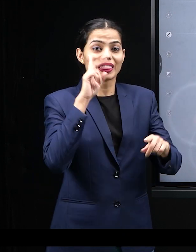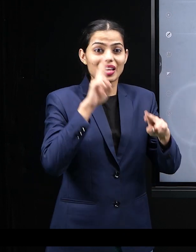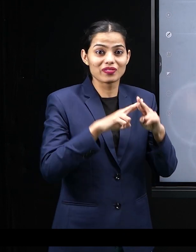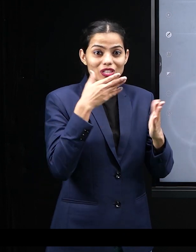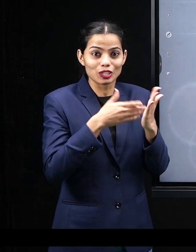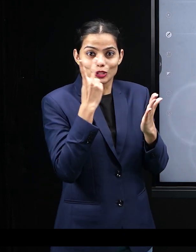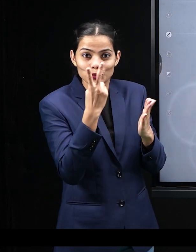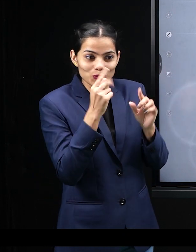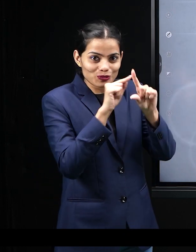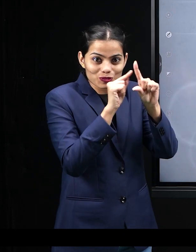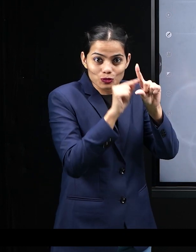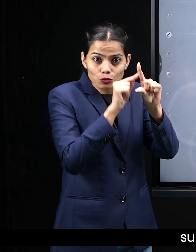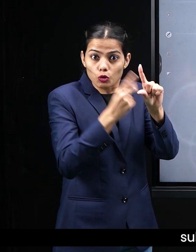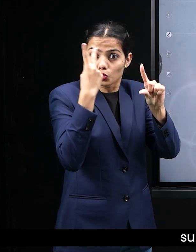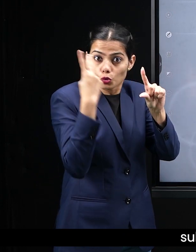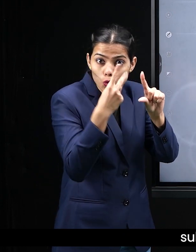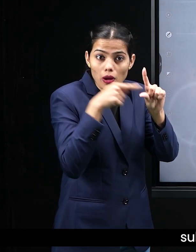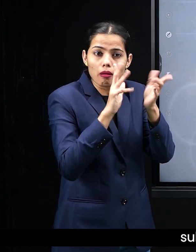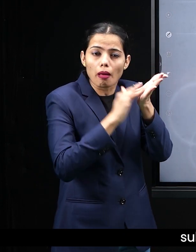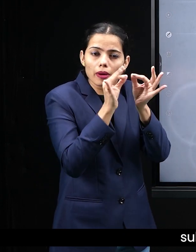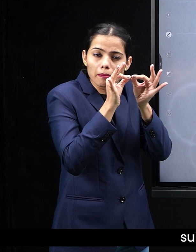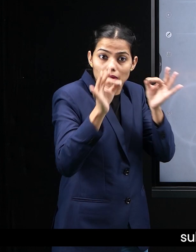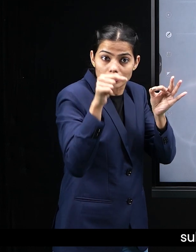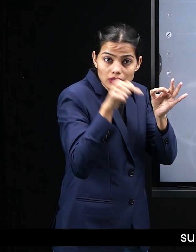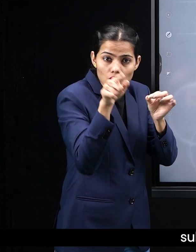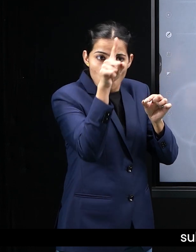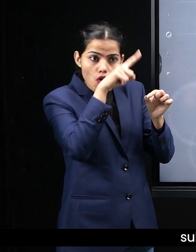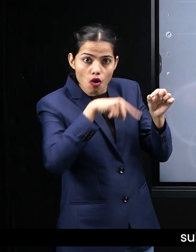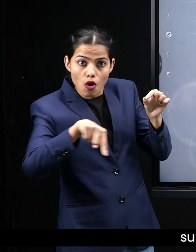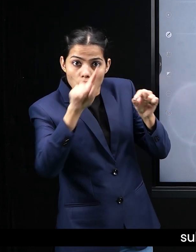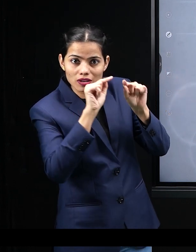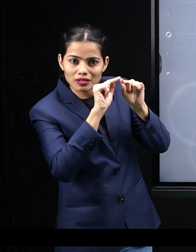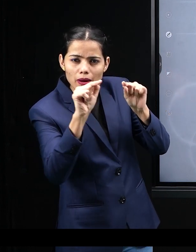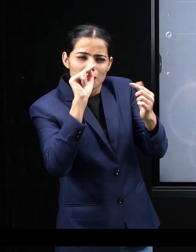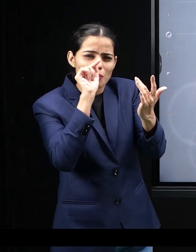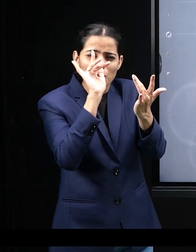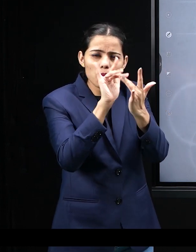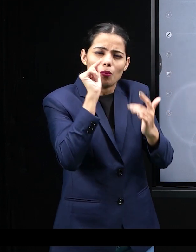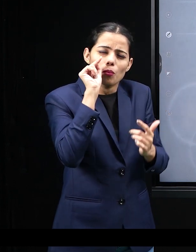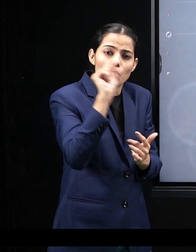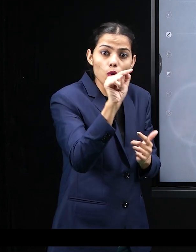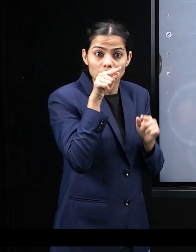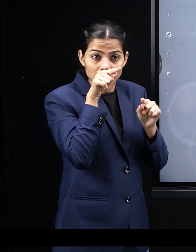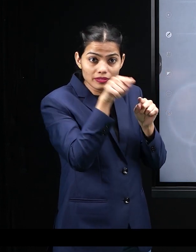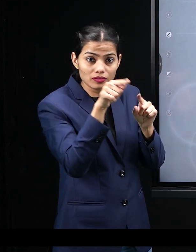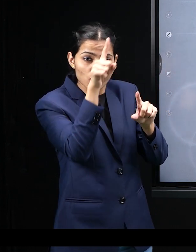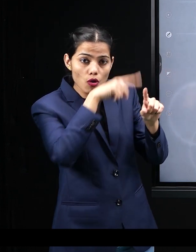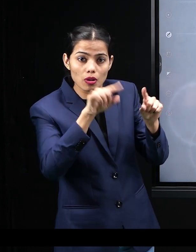If there are two angles subtended from a chord to any point on the circle which are on the same